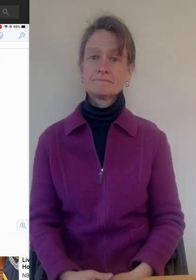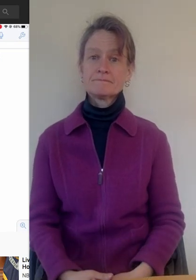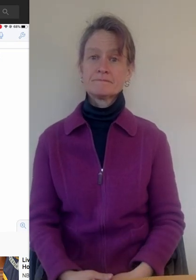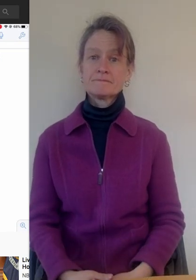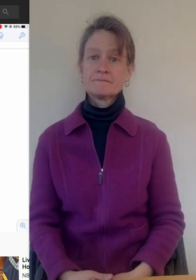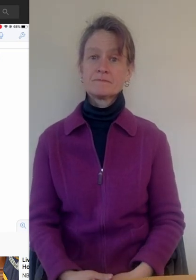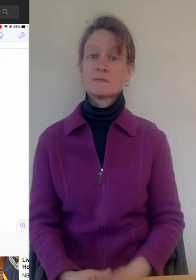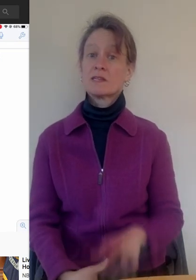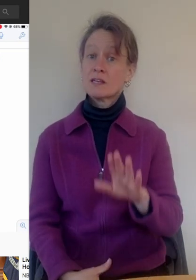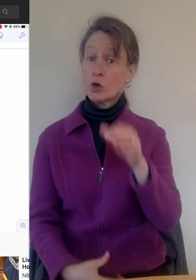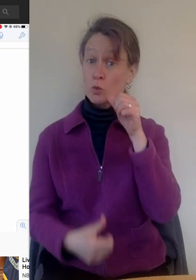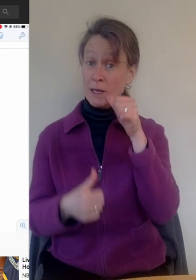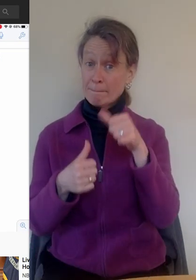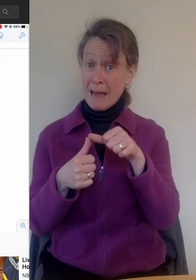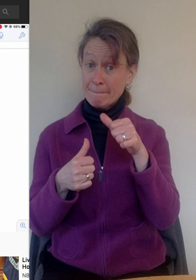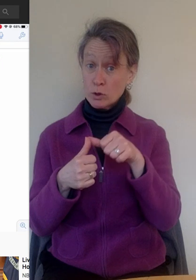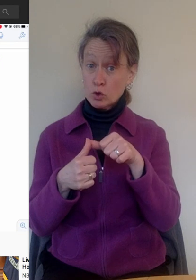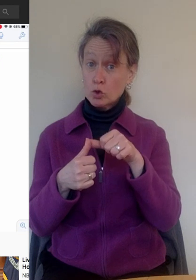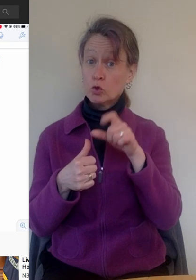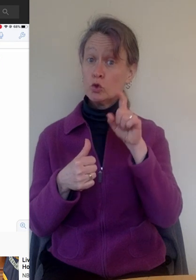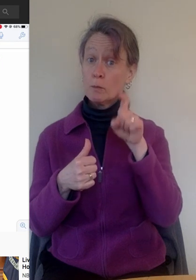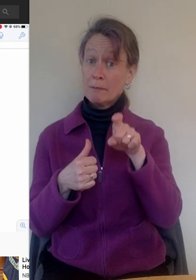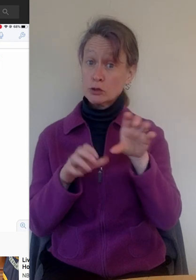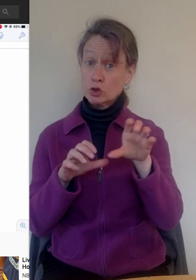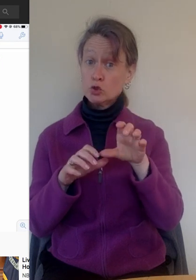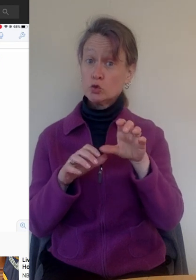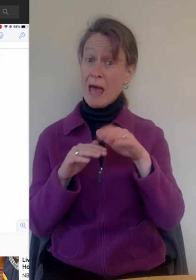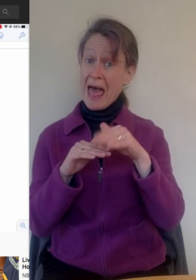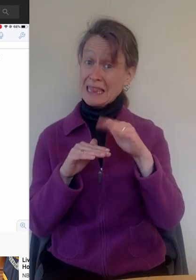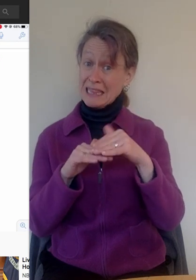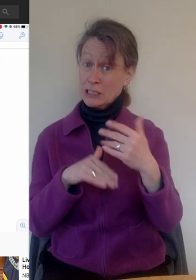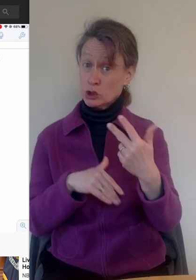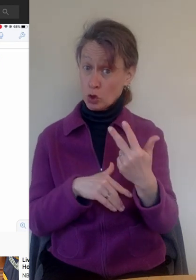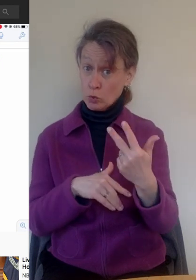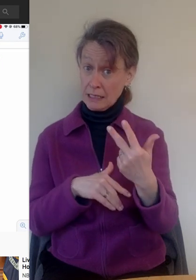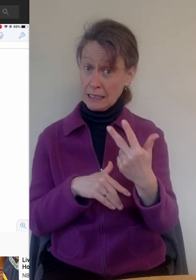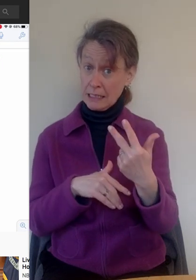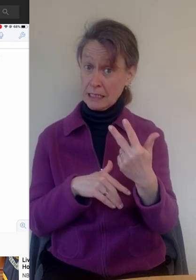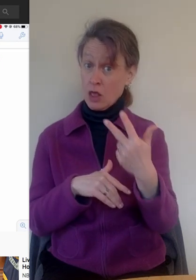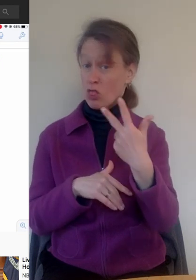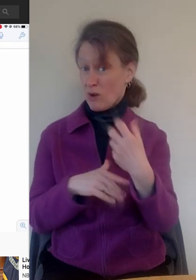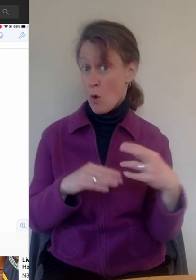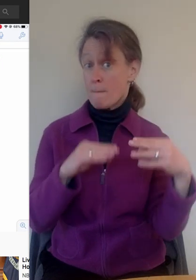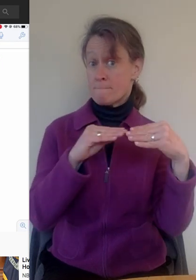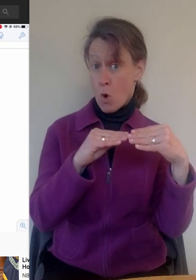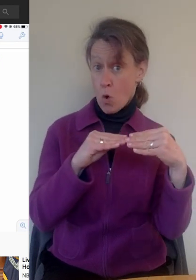And remember, you need to do at least 3 problems.